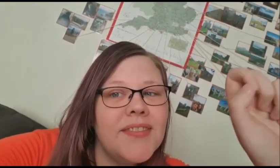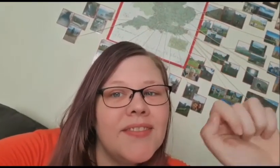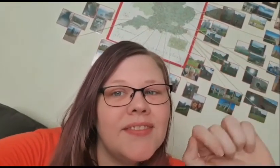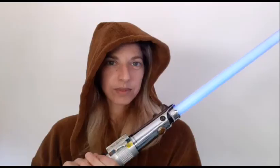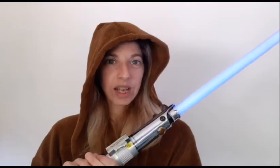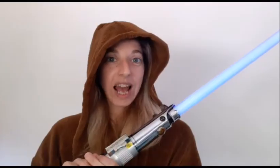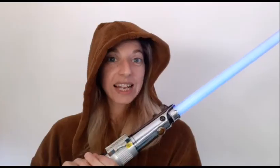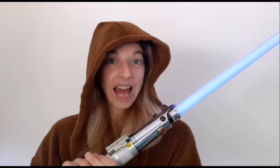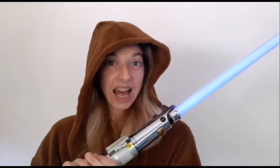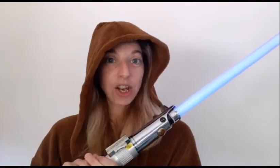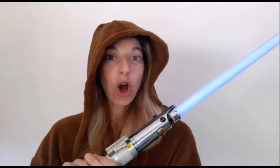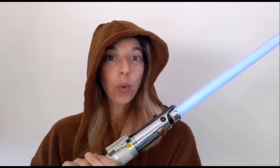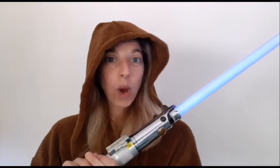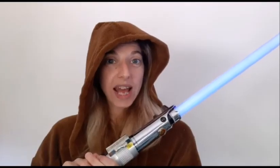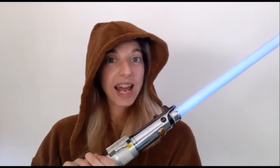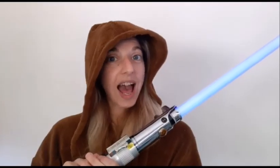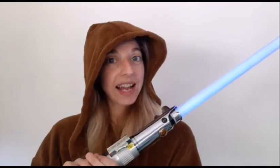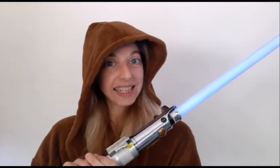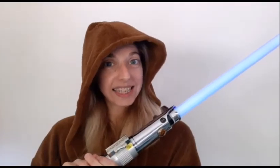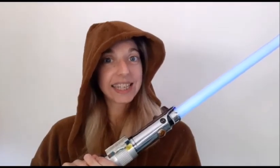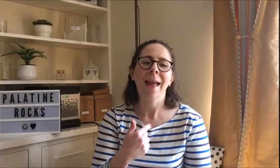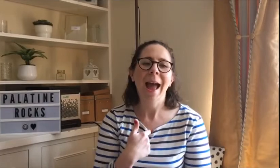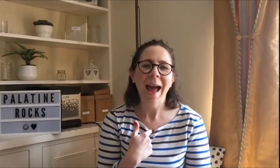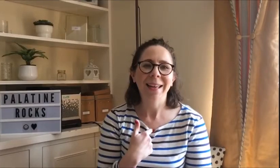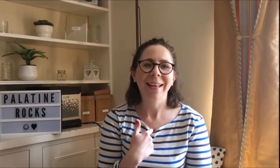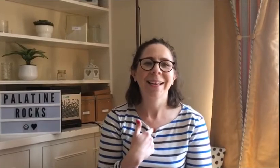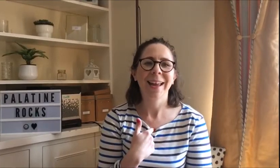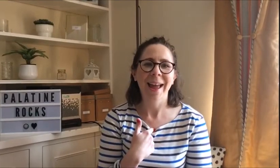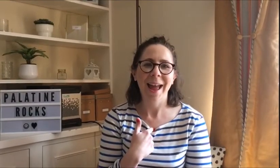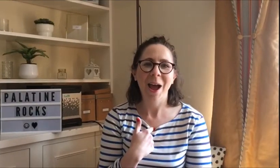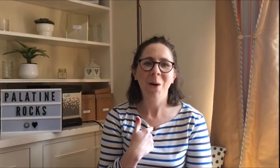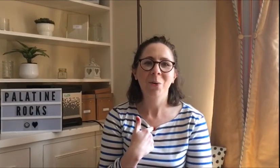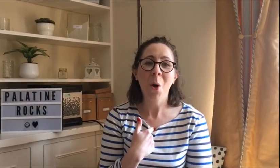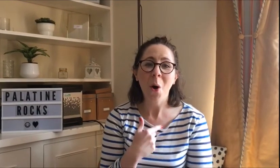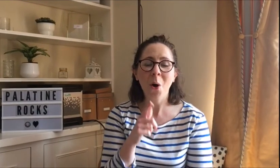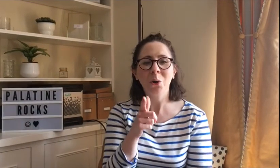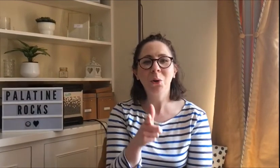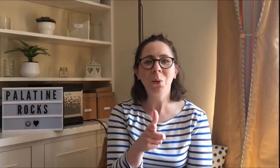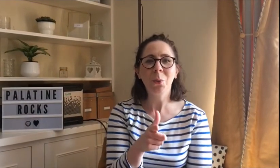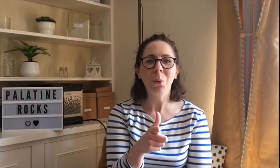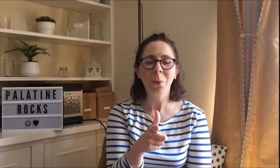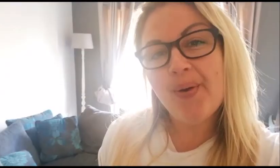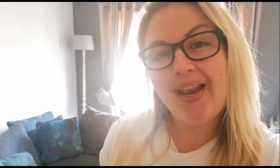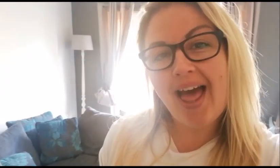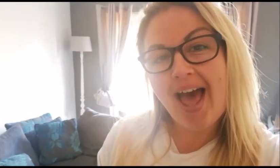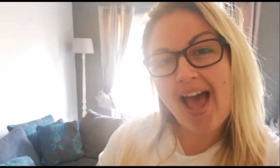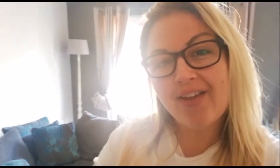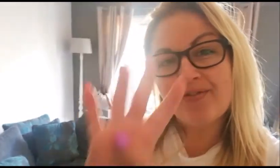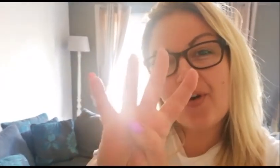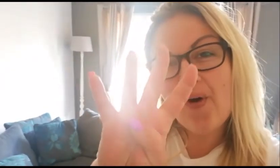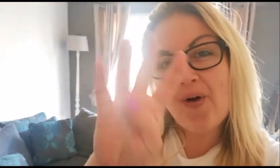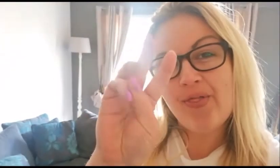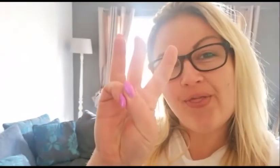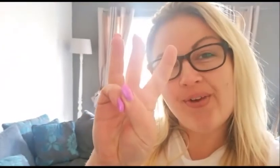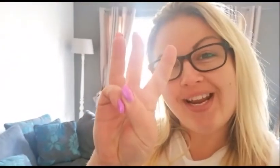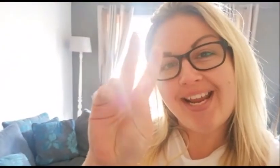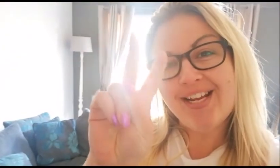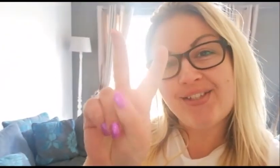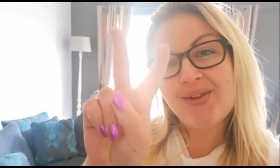And I know when I need it I can count on you like four, three, two,